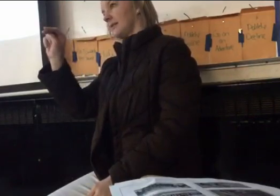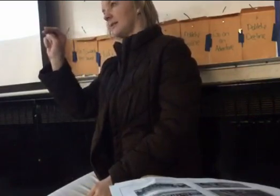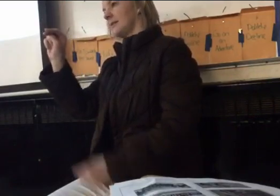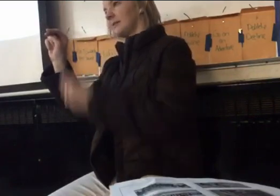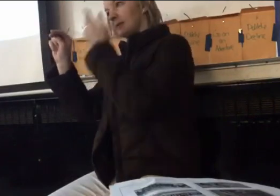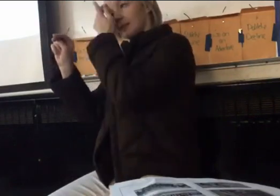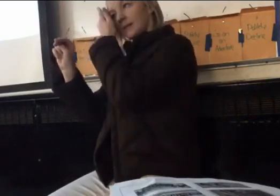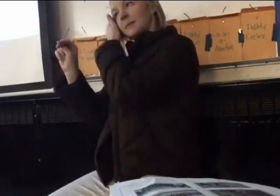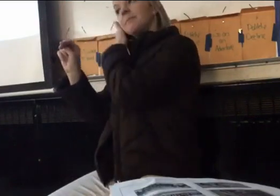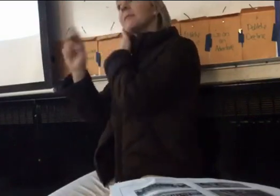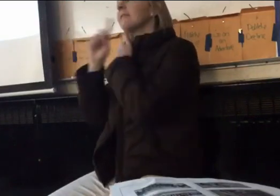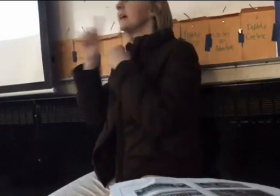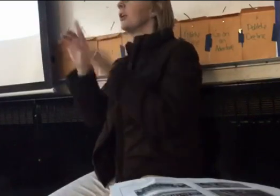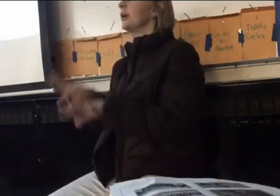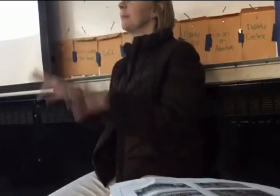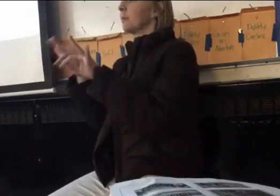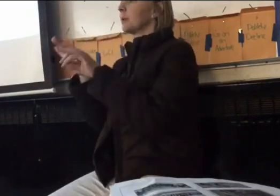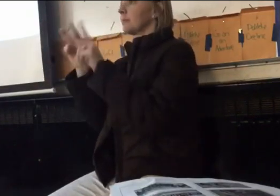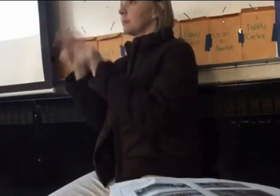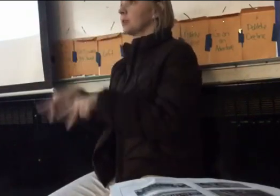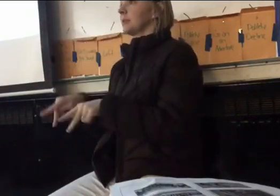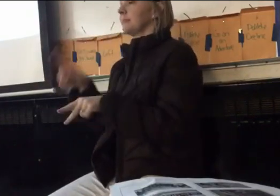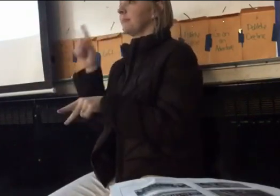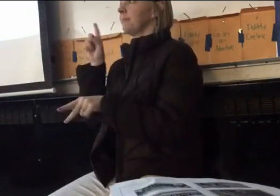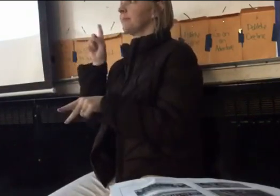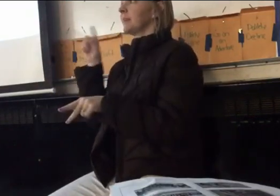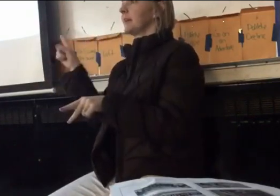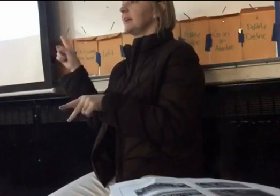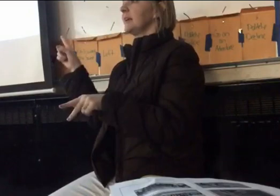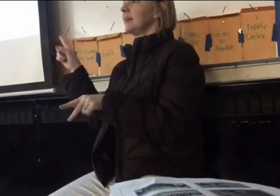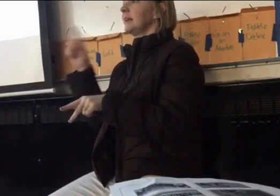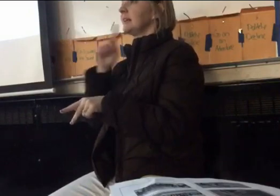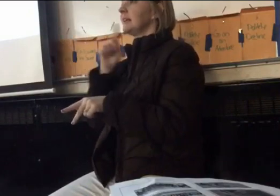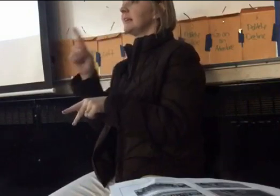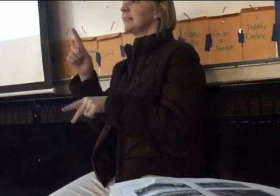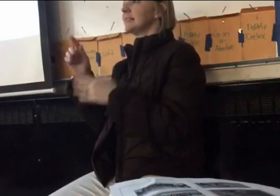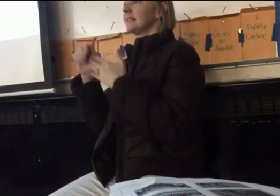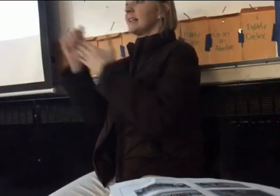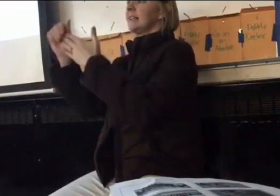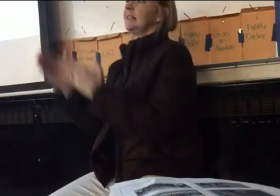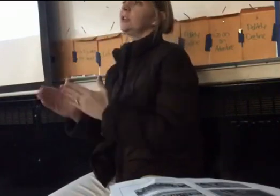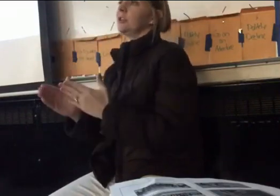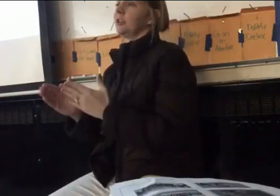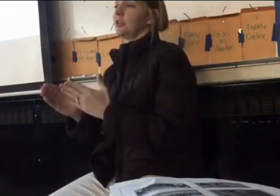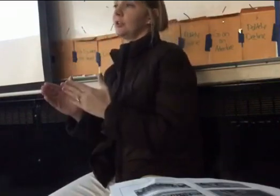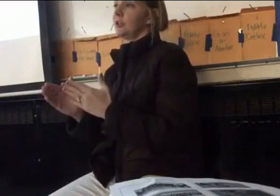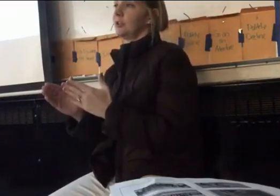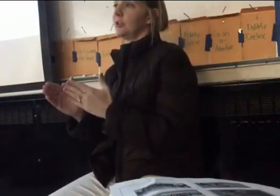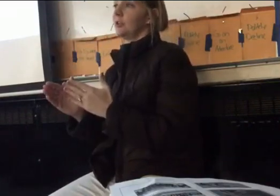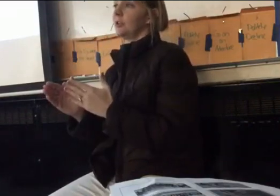and if you will put next to him, he is the leader